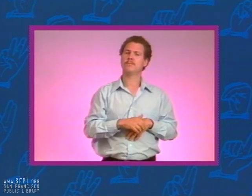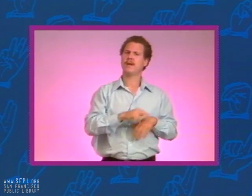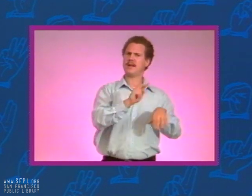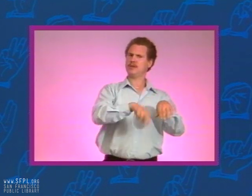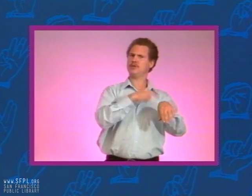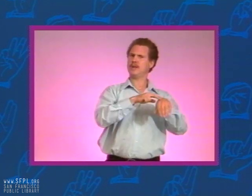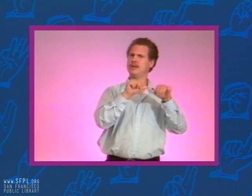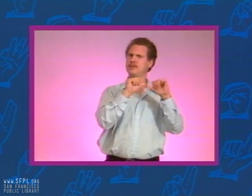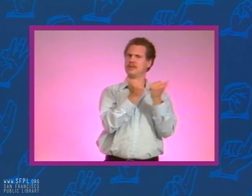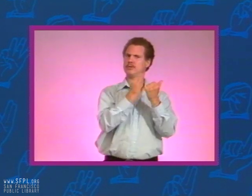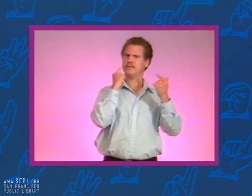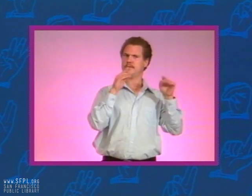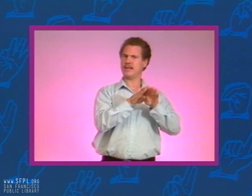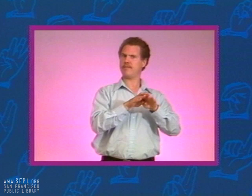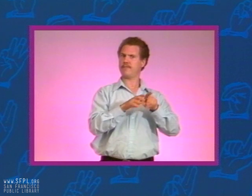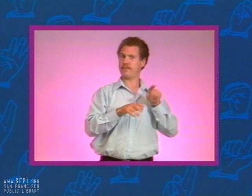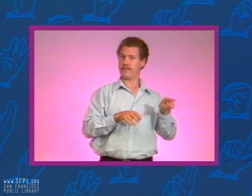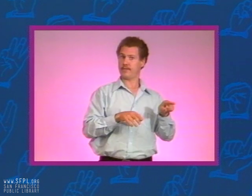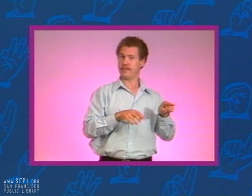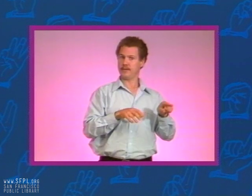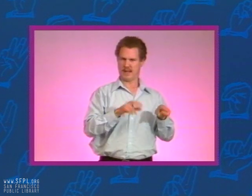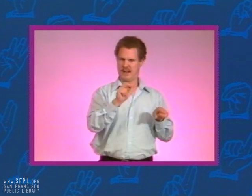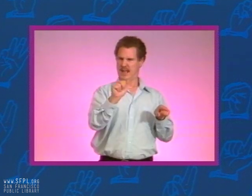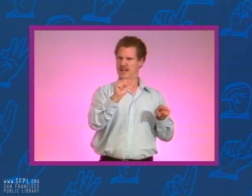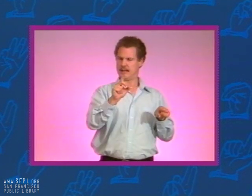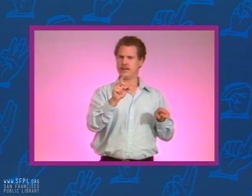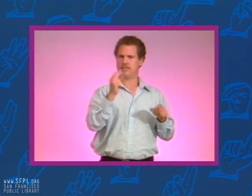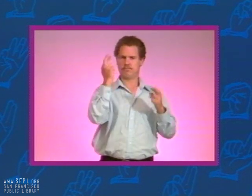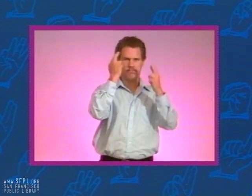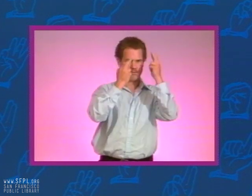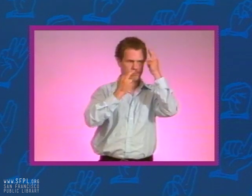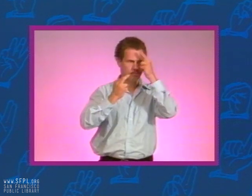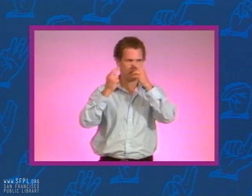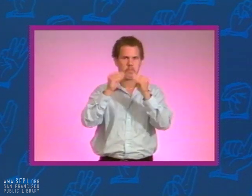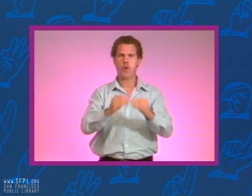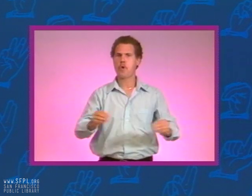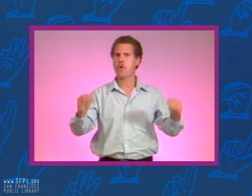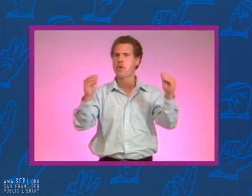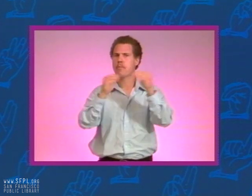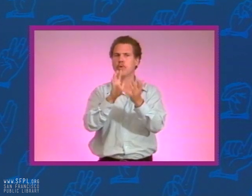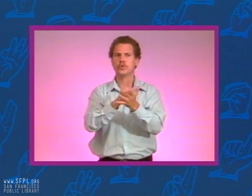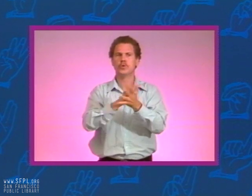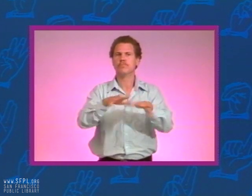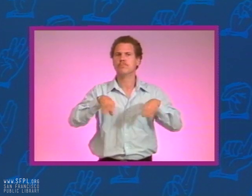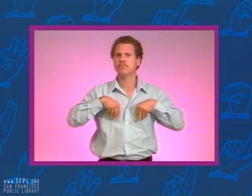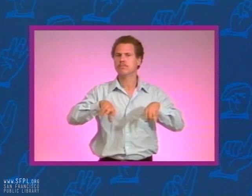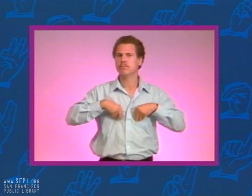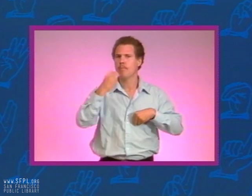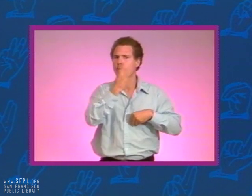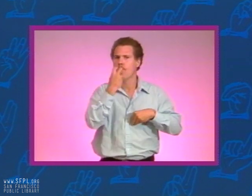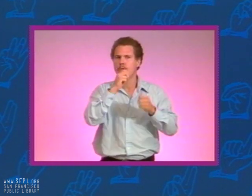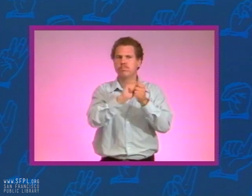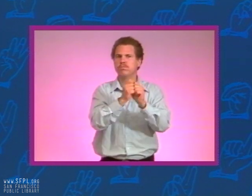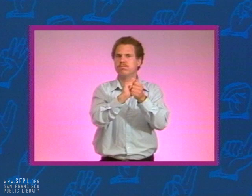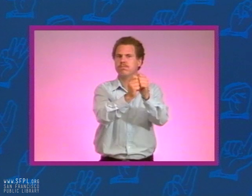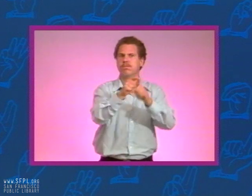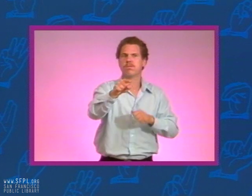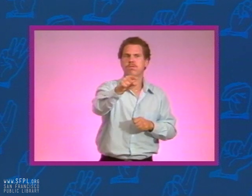next two decades, oralism spread across the United States. The National Association of the Deaf, NAD, took note of